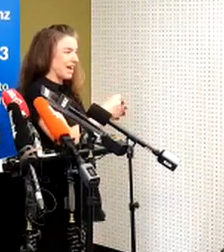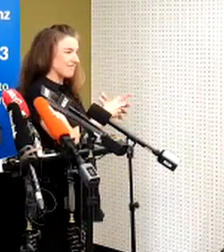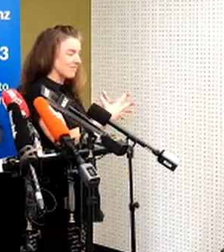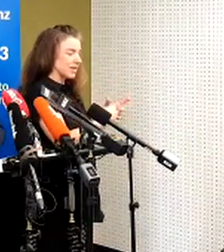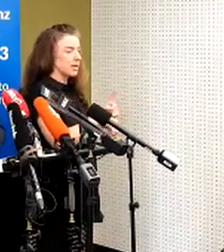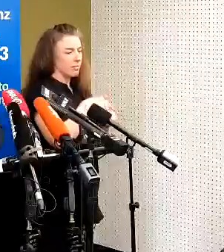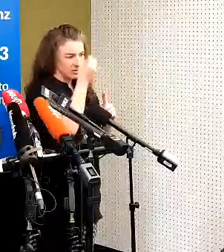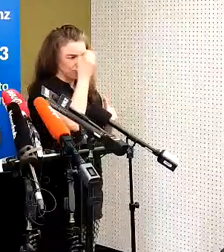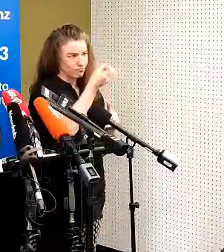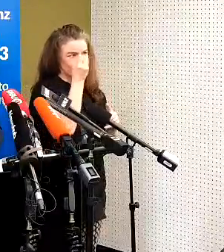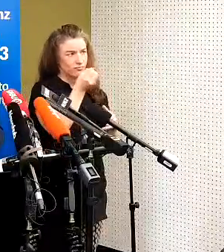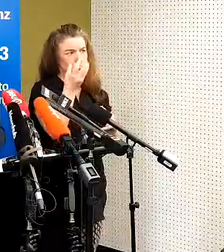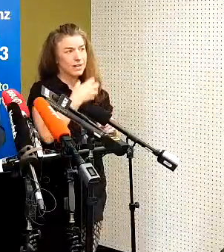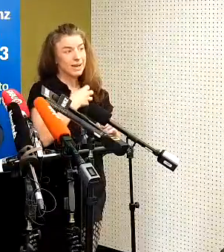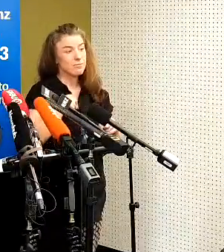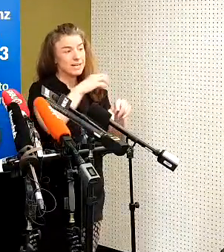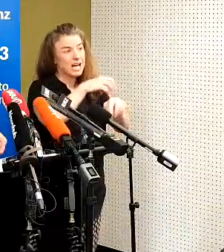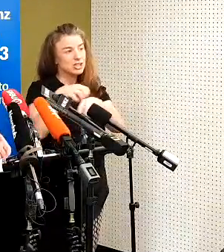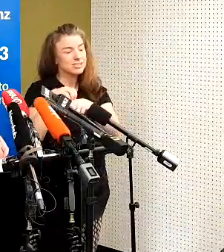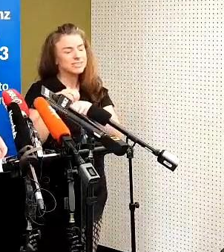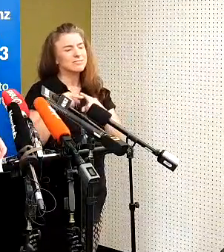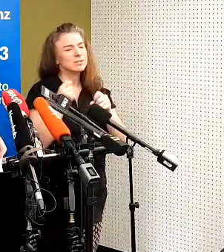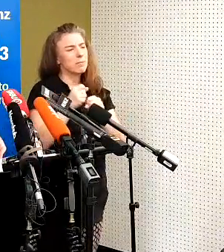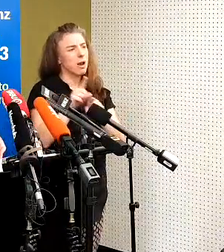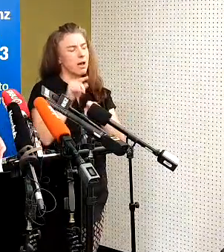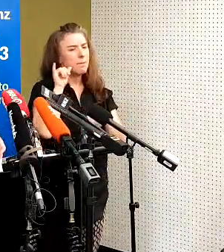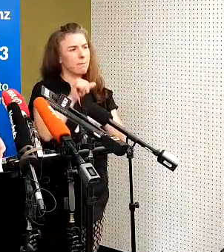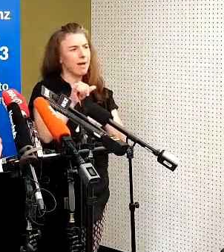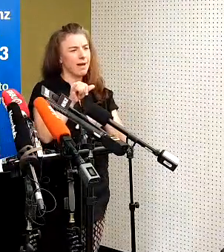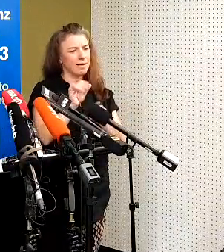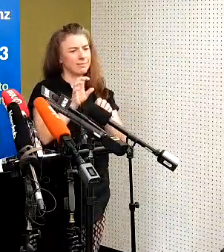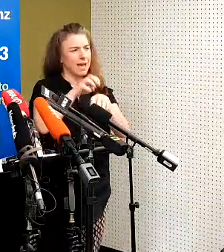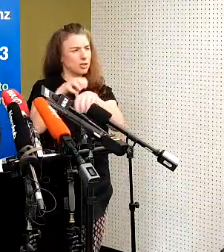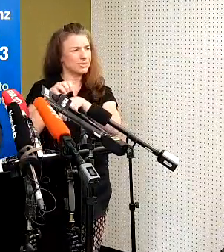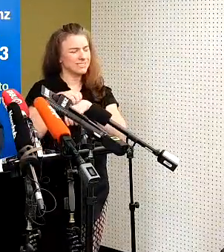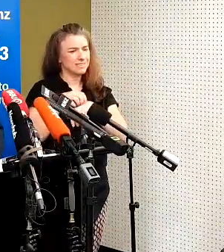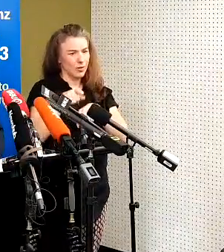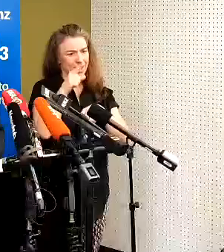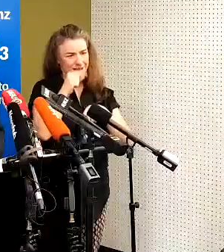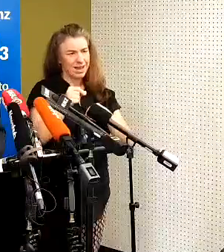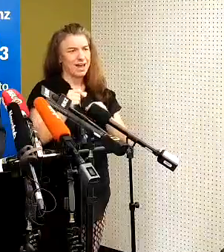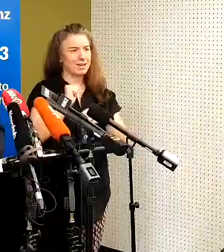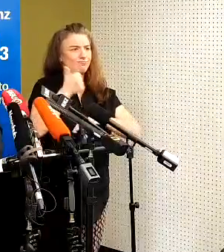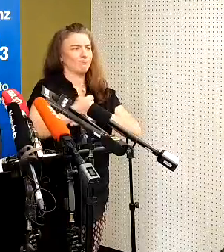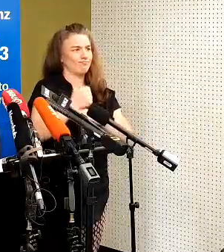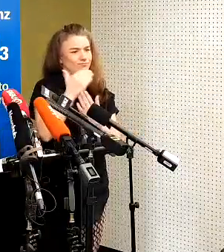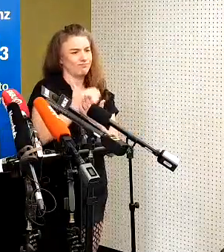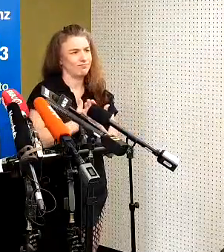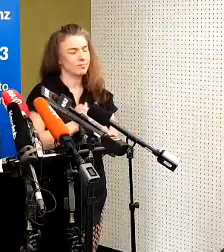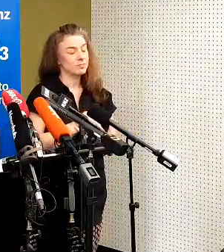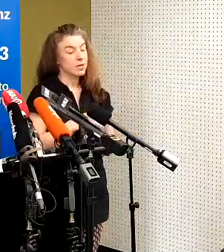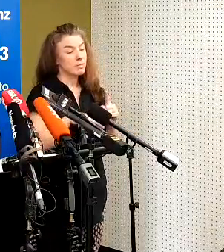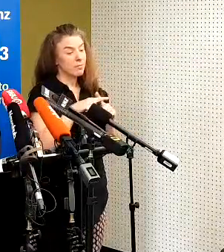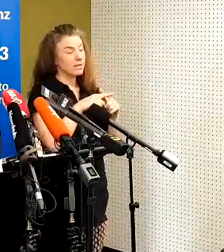other government agencies, for example, border agencies, so they can initiate their protocols. We also have obligations under